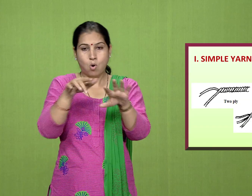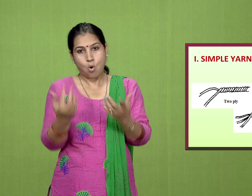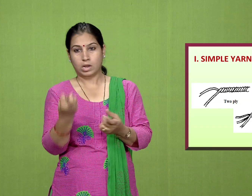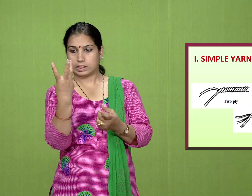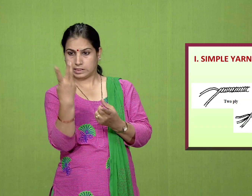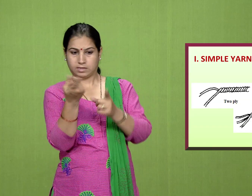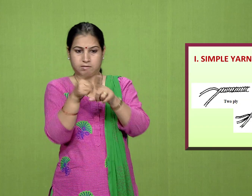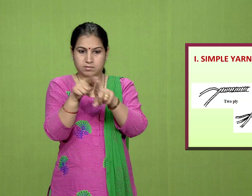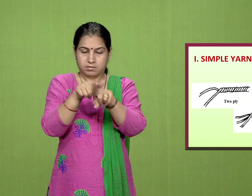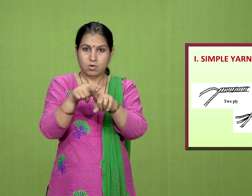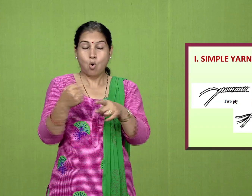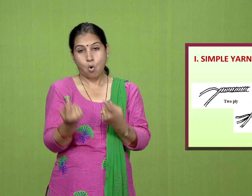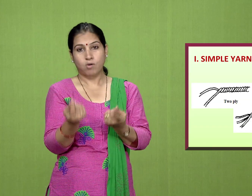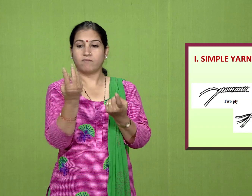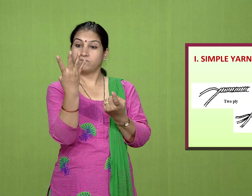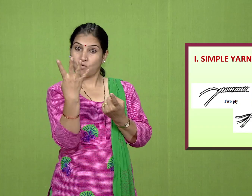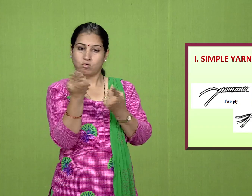3-ply, or 4-ply.